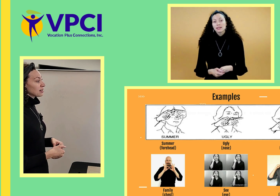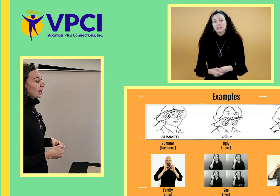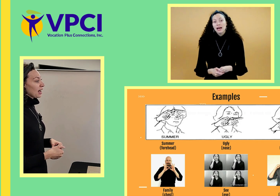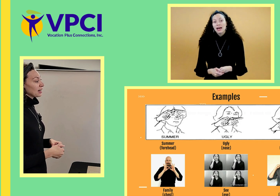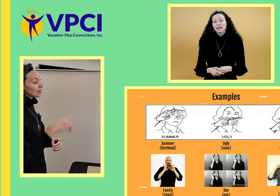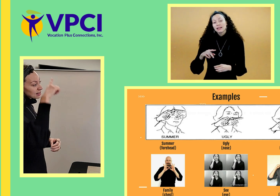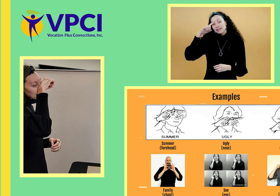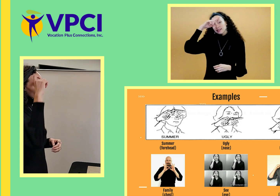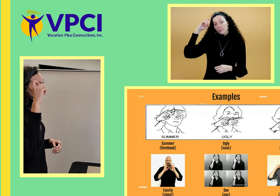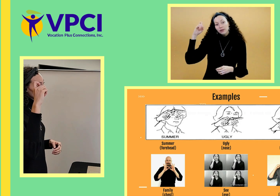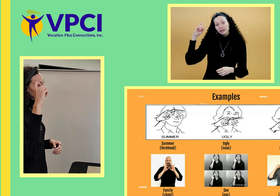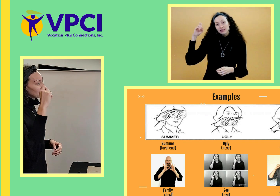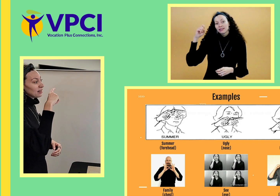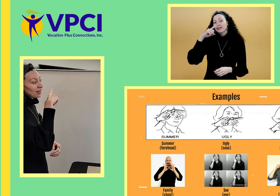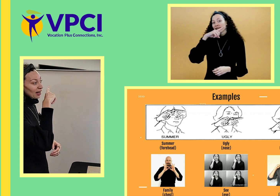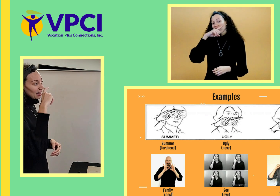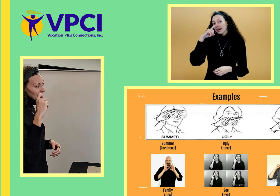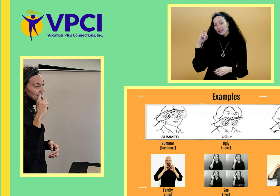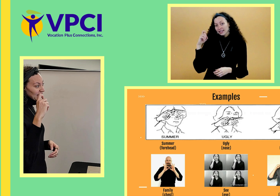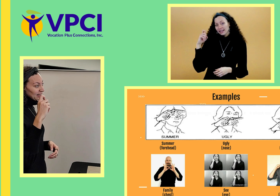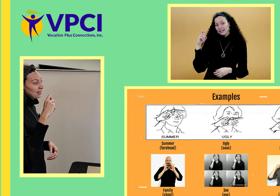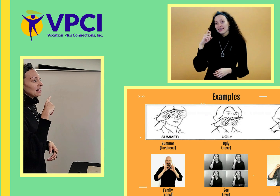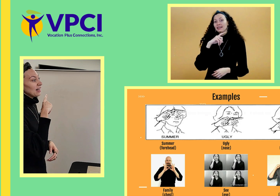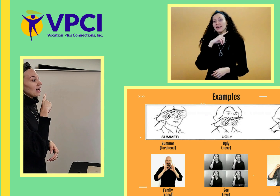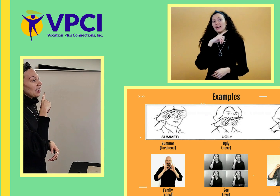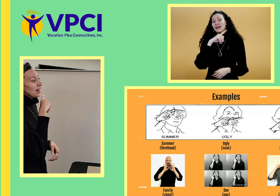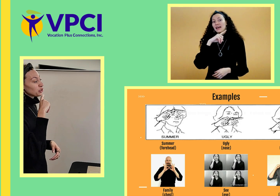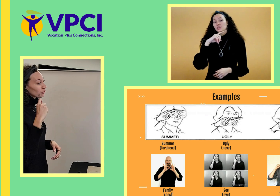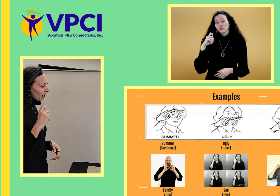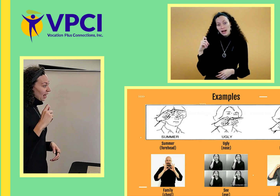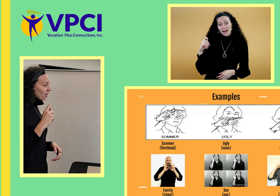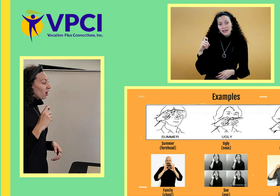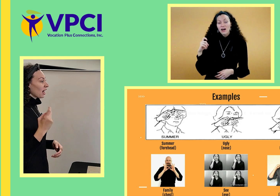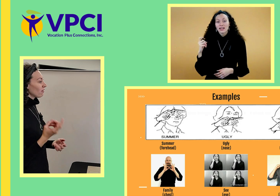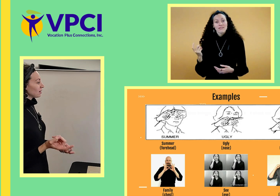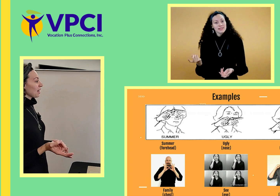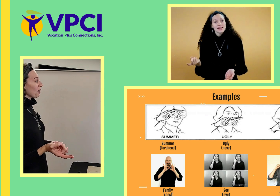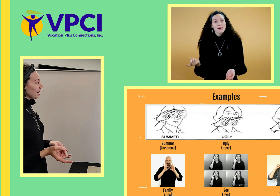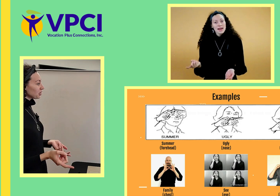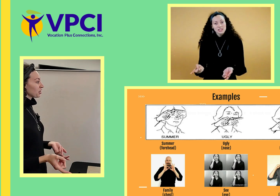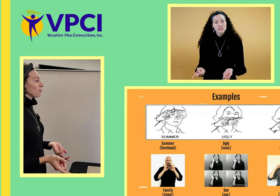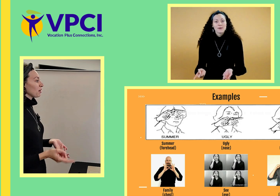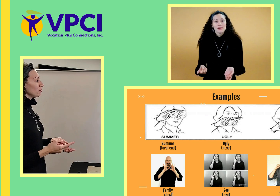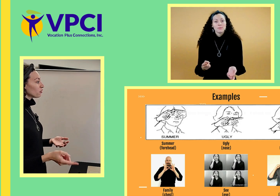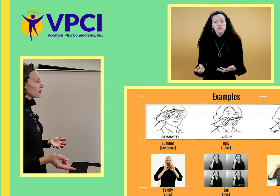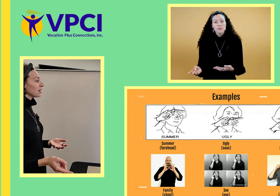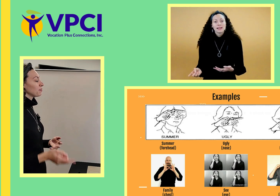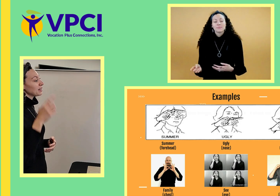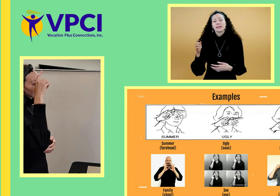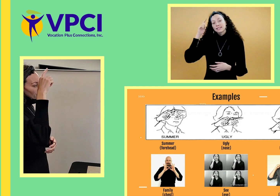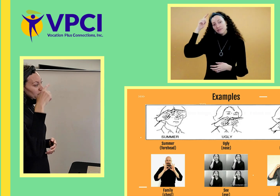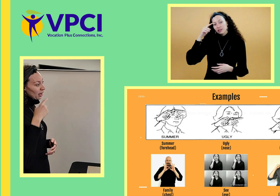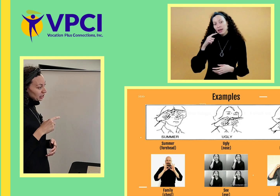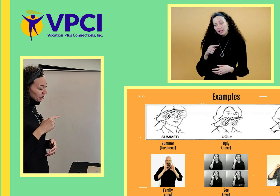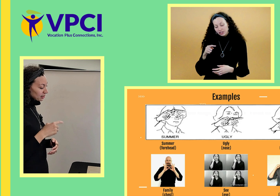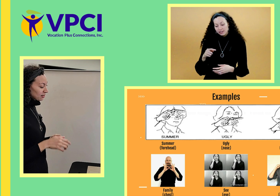So the sign summer, ugly, and dry all have the same hand shape and movement,